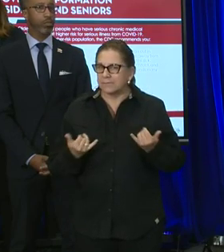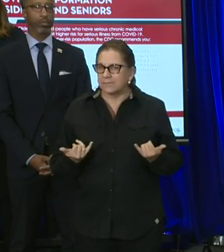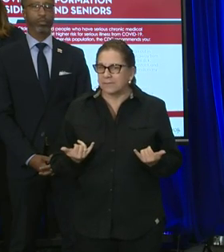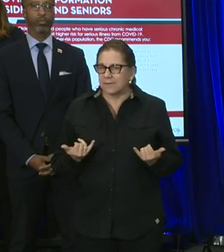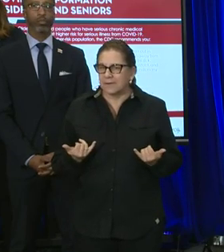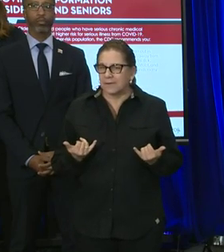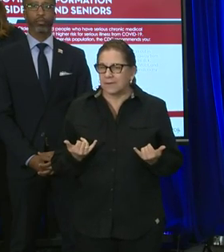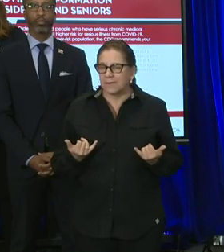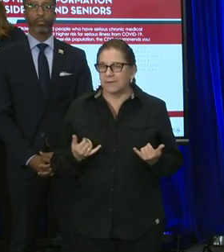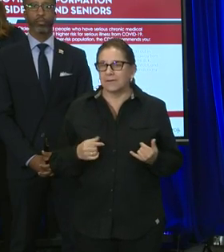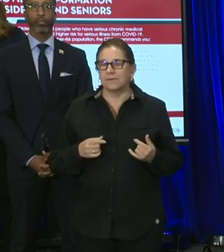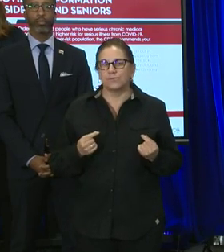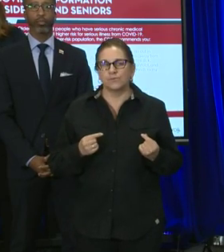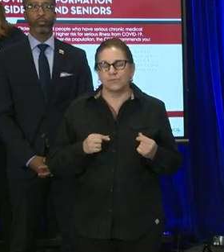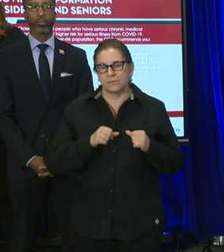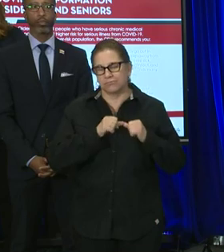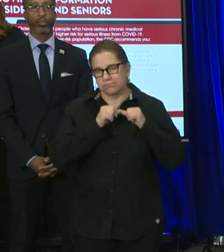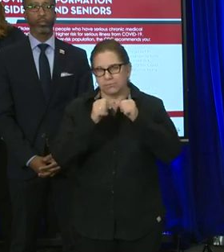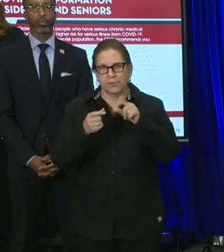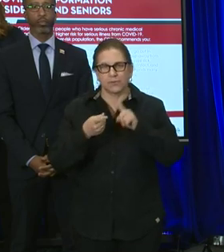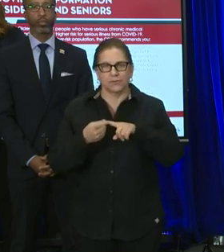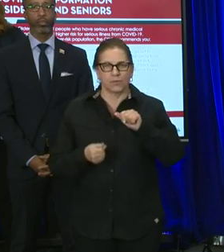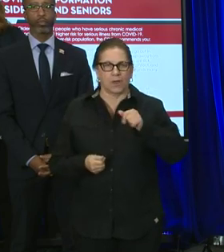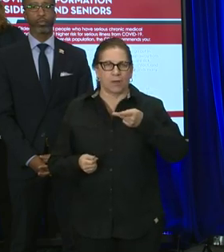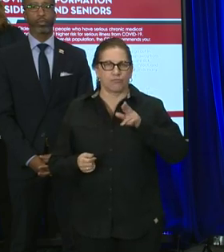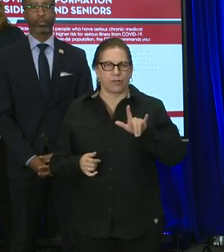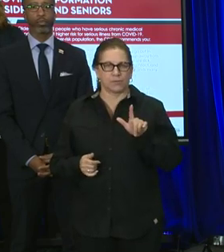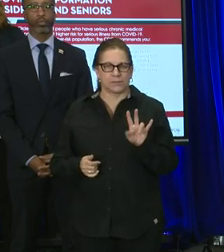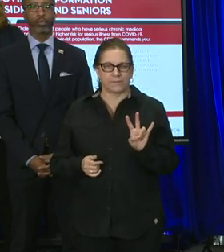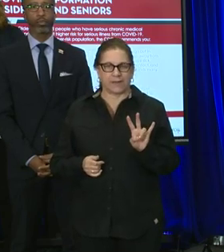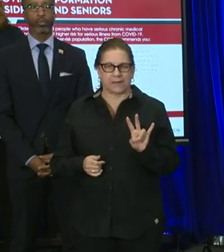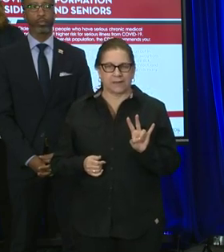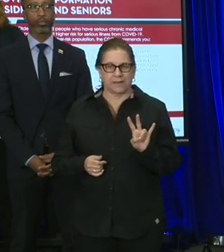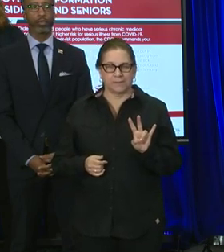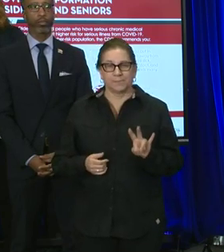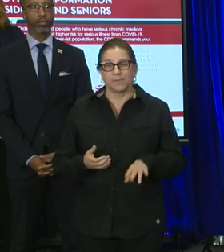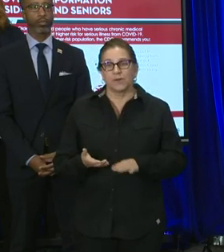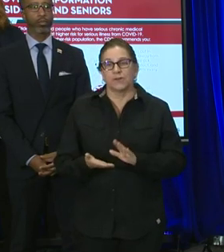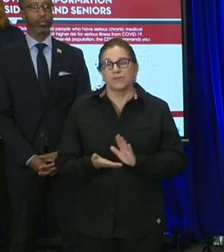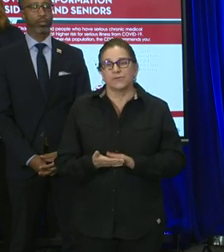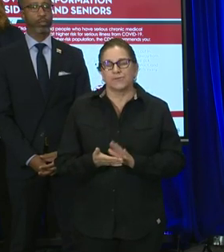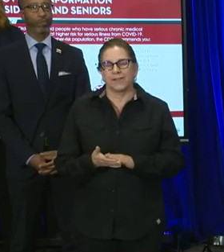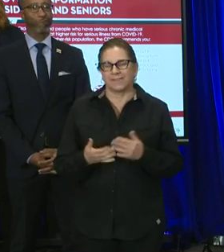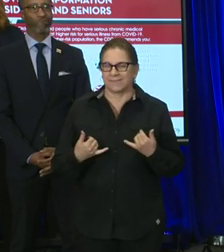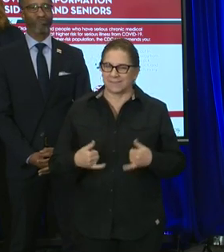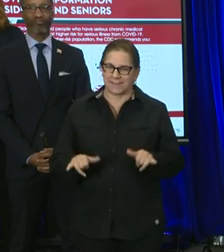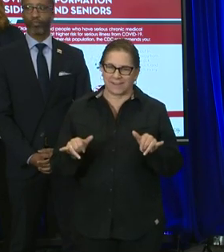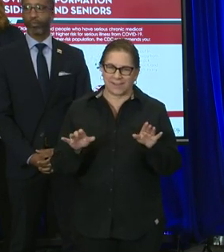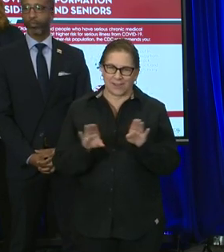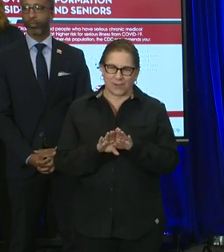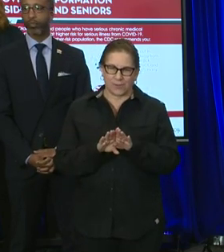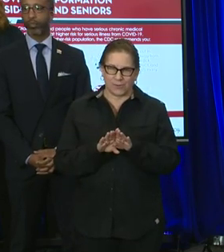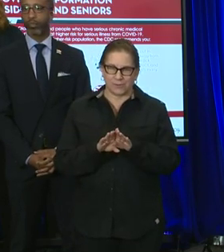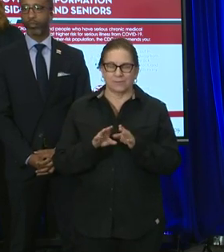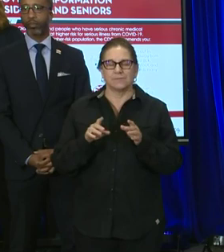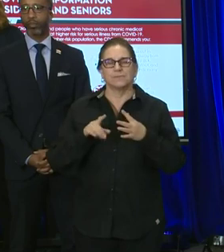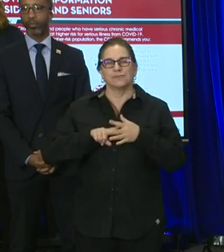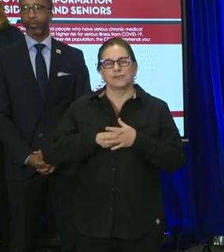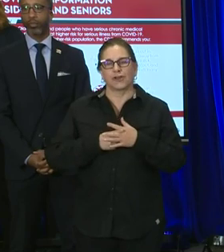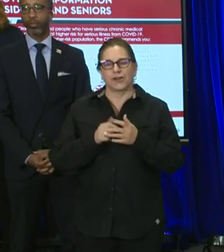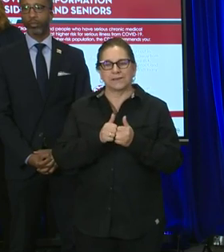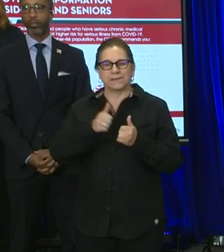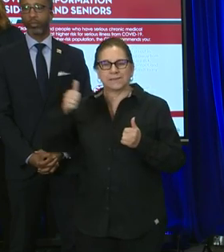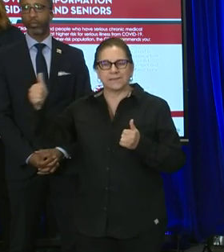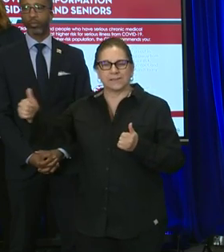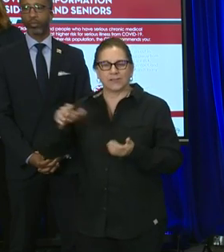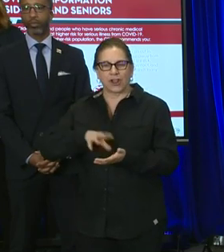will continue distance learning through April 27th. District government will continue teleworking and